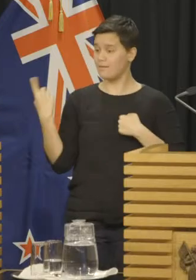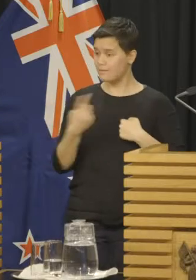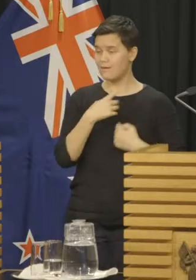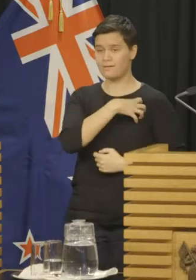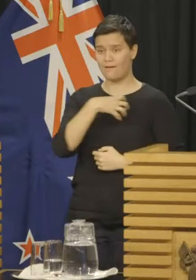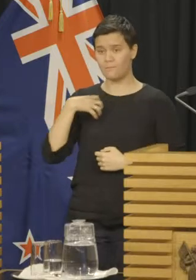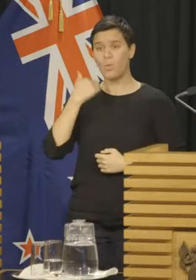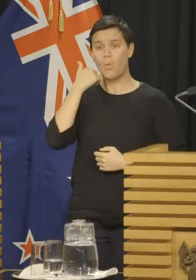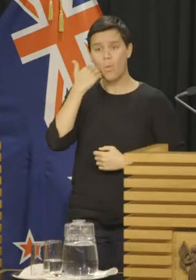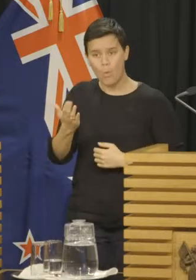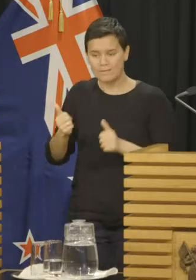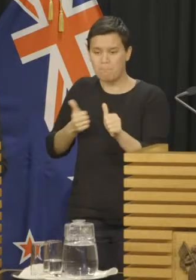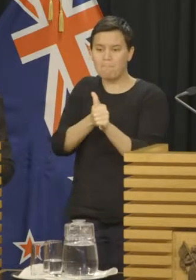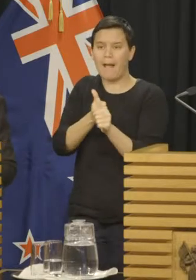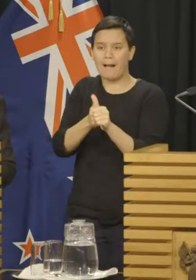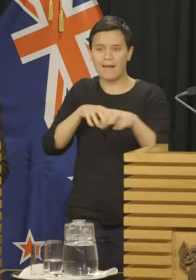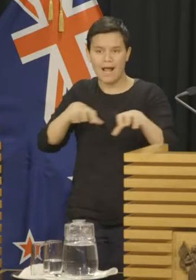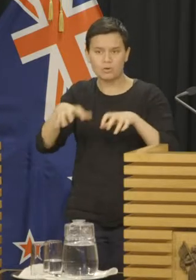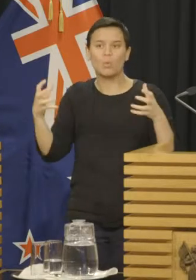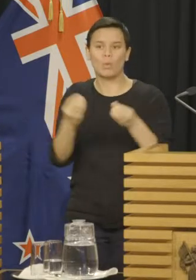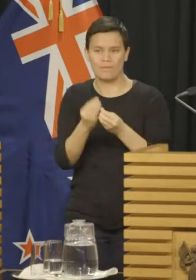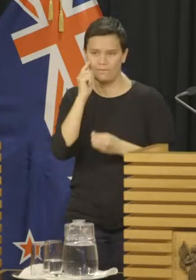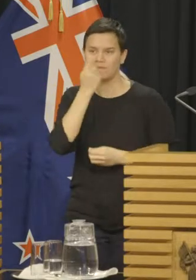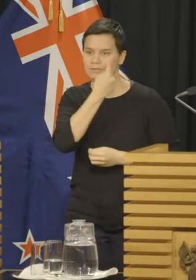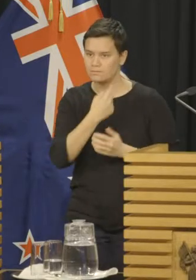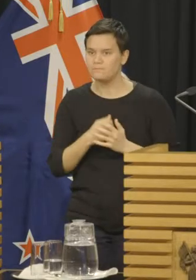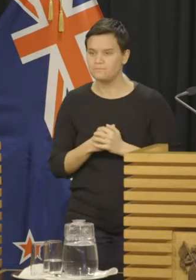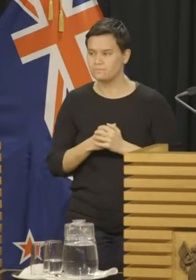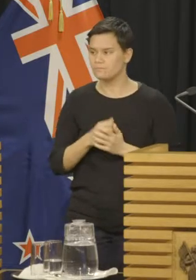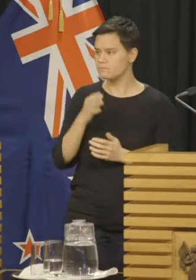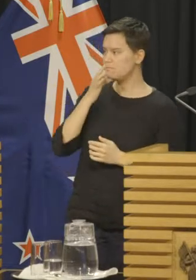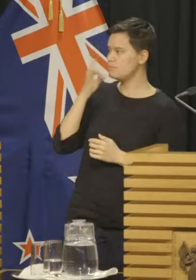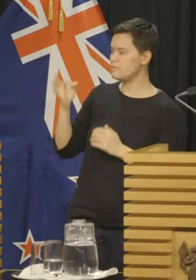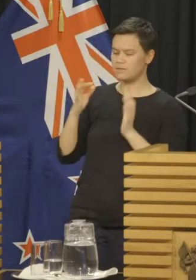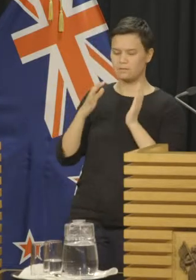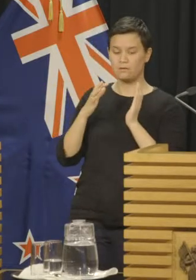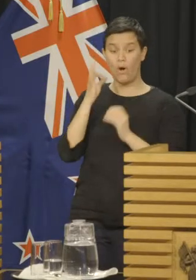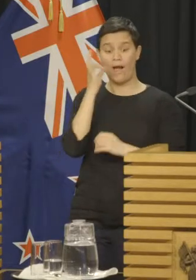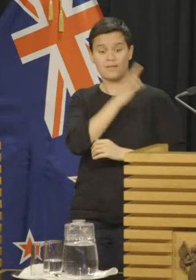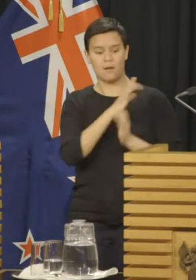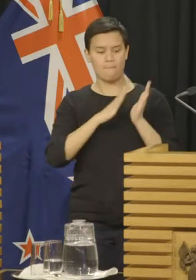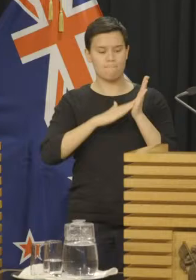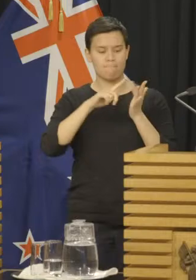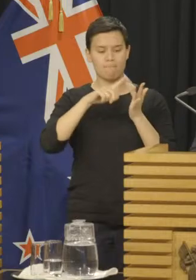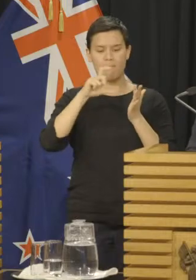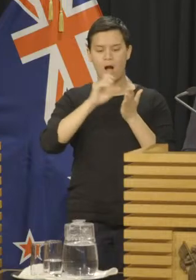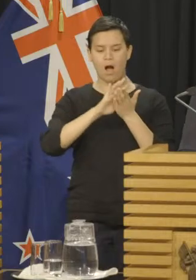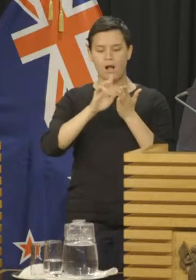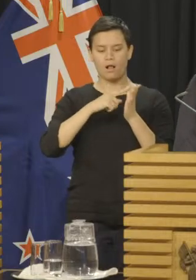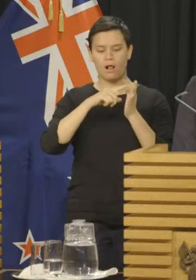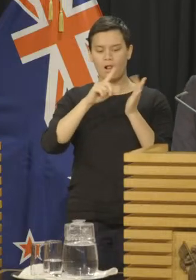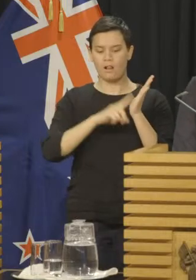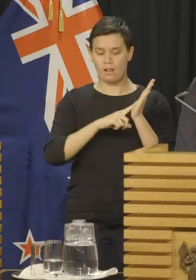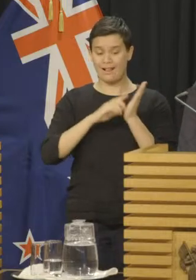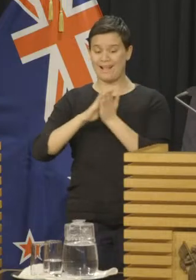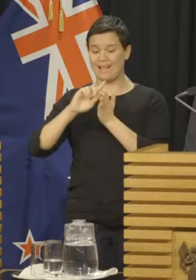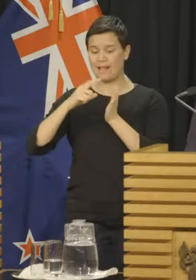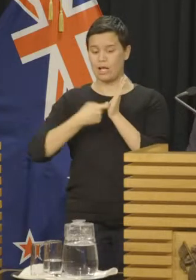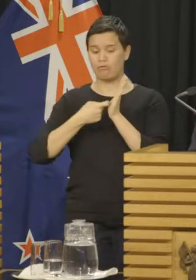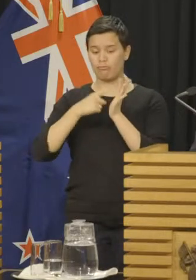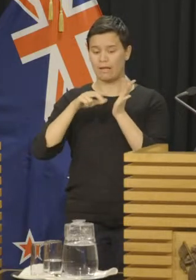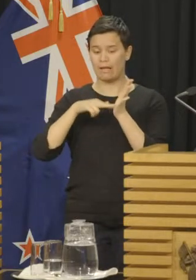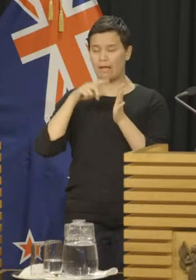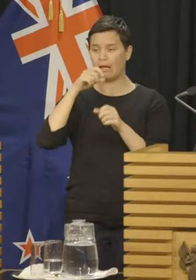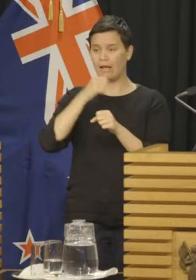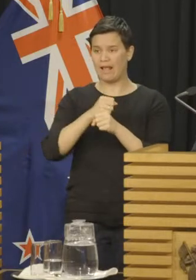everything we do. Has there been any update on the Michael Heron leak inquiry? You may recall that when I launched the